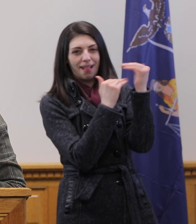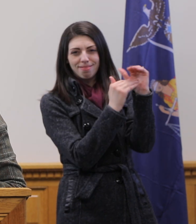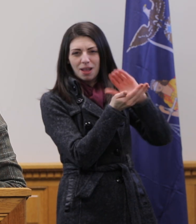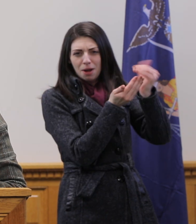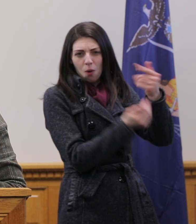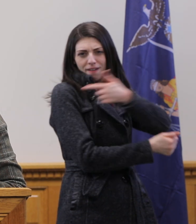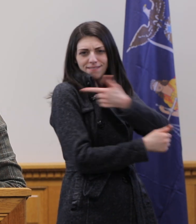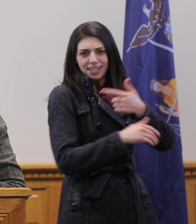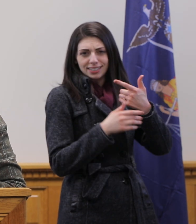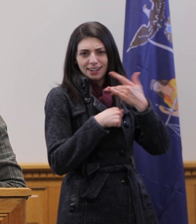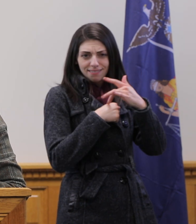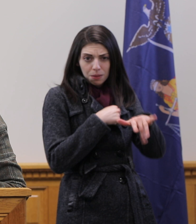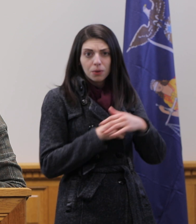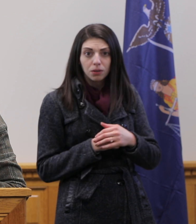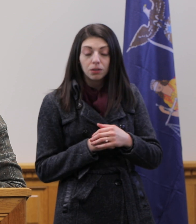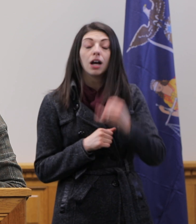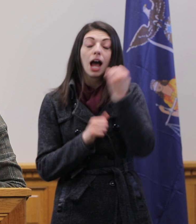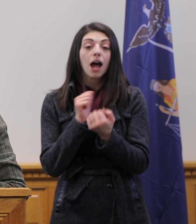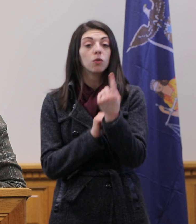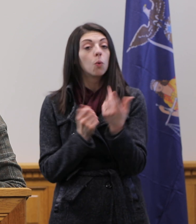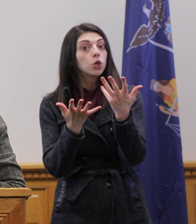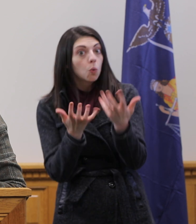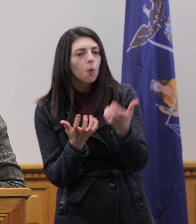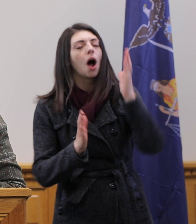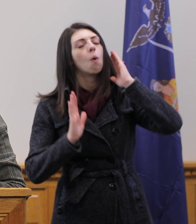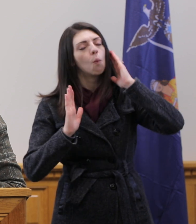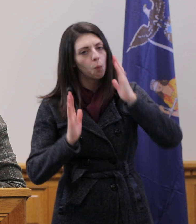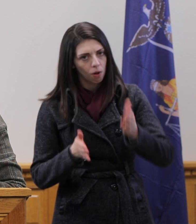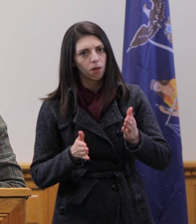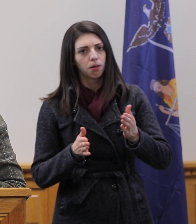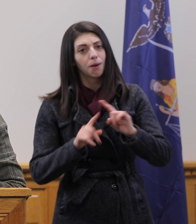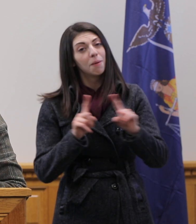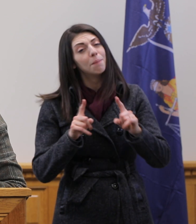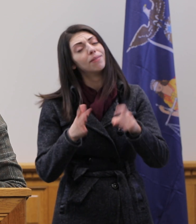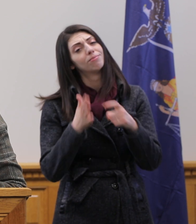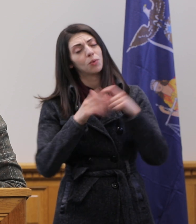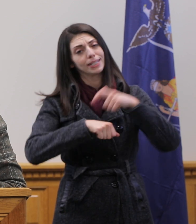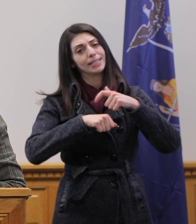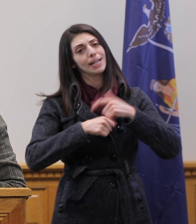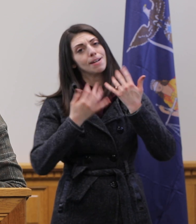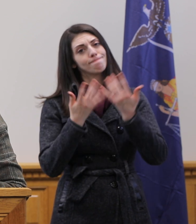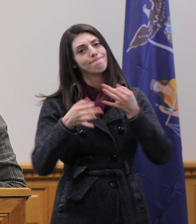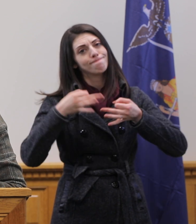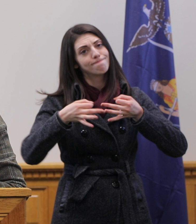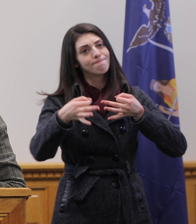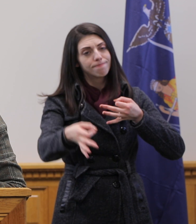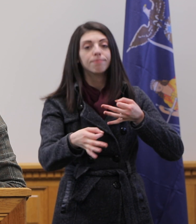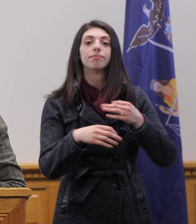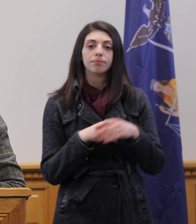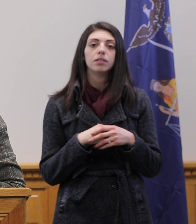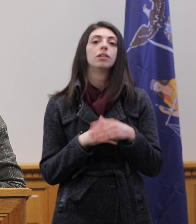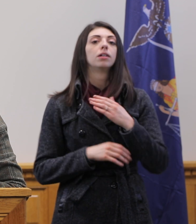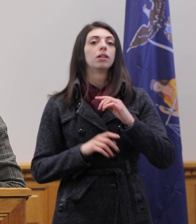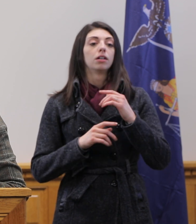Everyone wishing to be vaccinated will be vaccinated. It's just going to take time. While we're all waiting, continue doing all